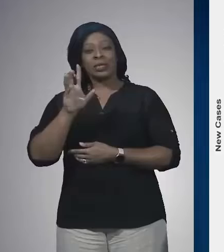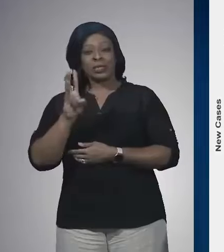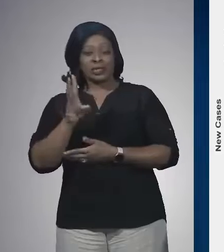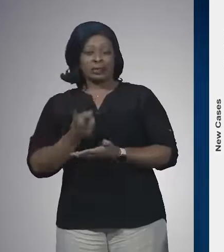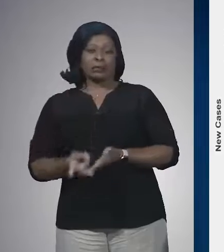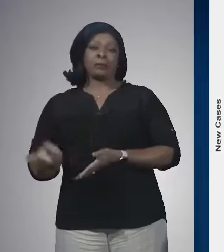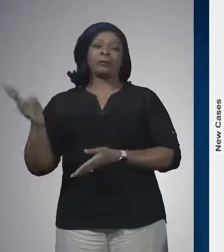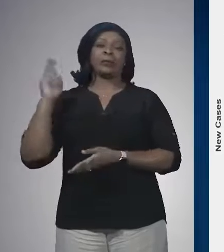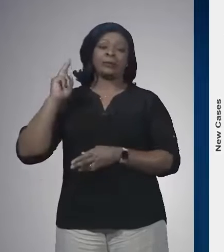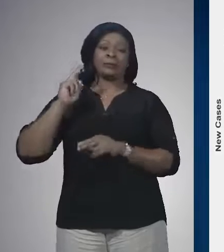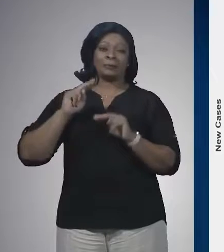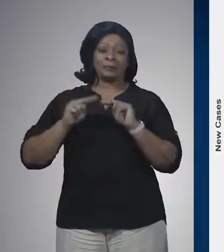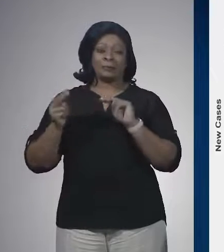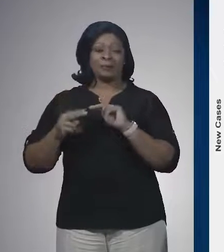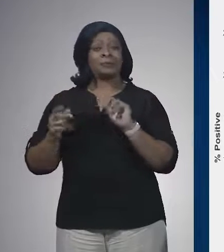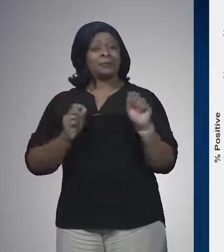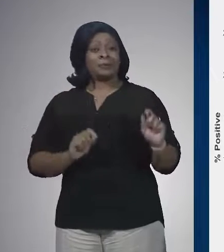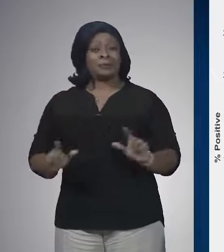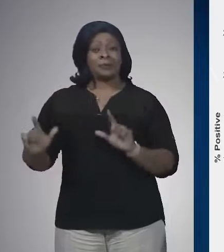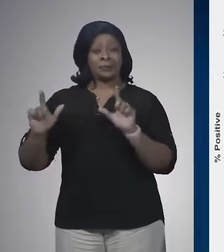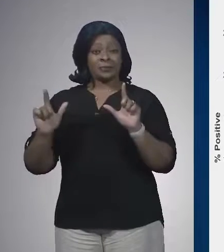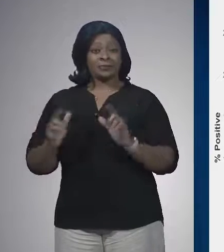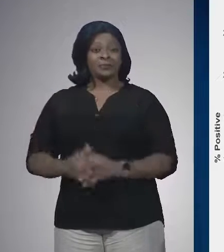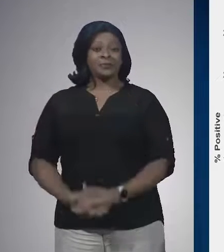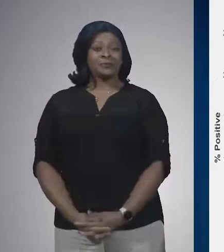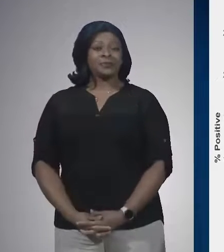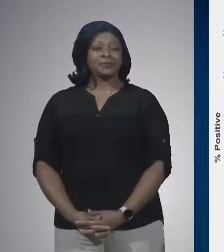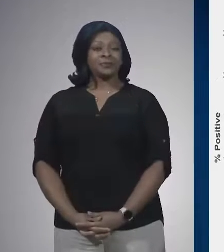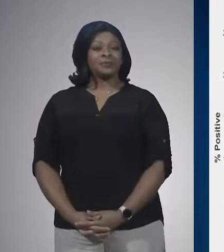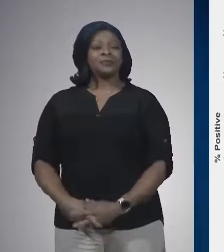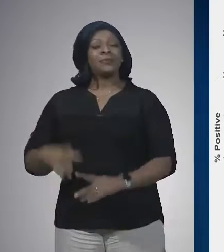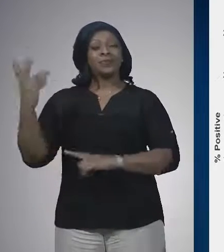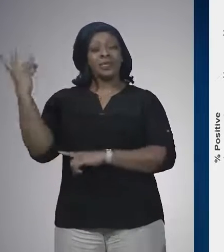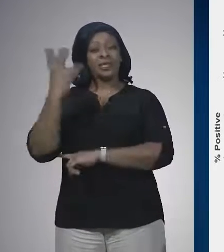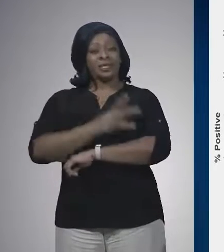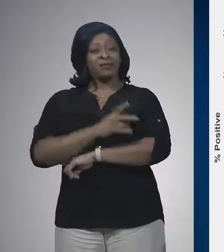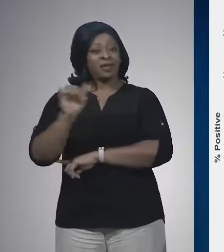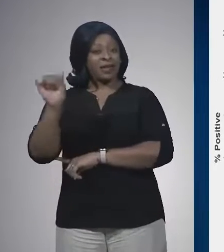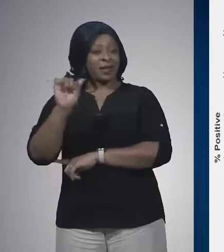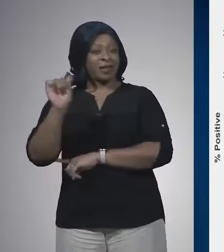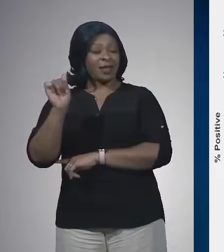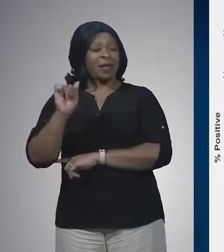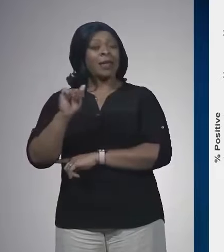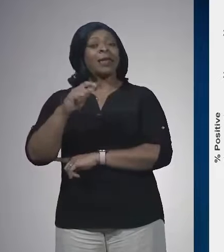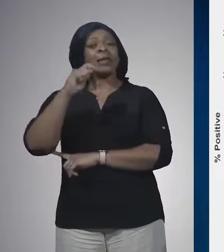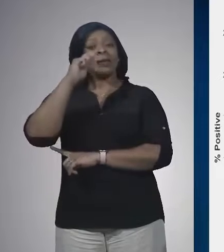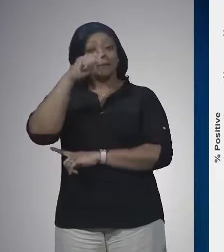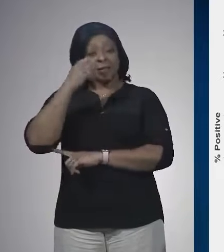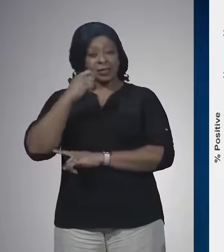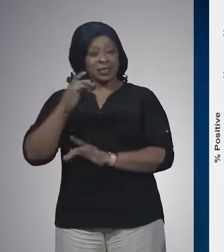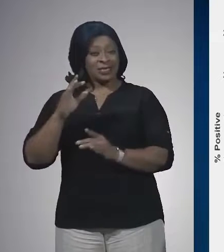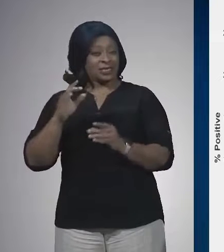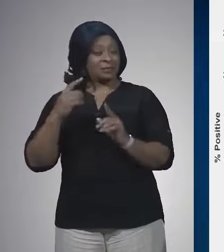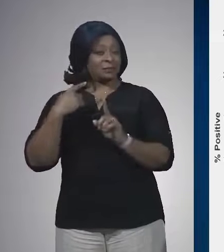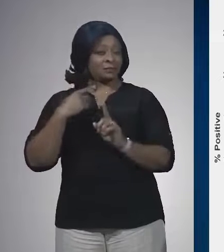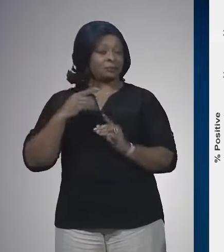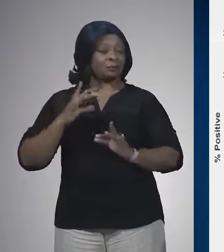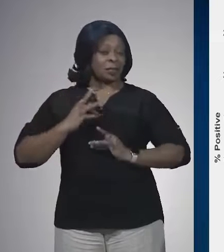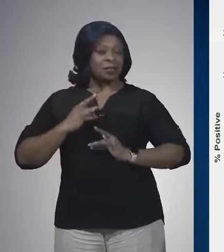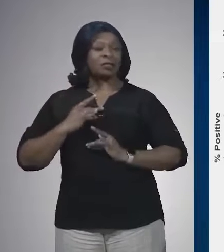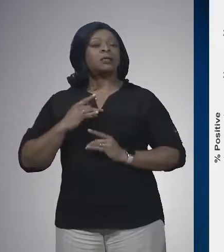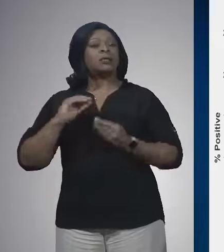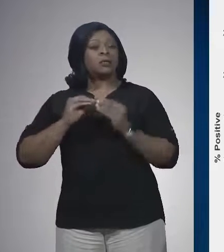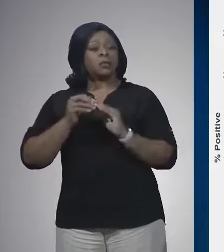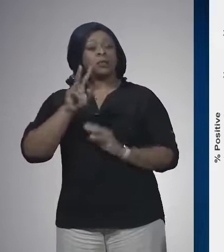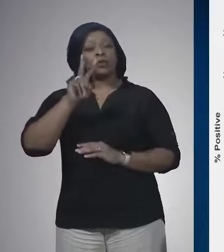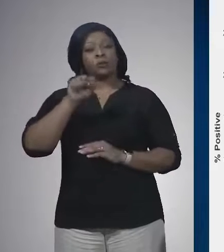2 weeks ago. Next slide. The 7-day average test positivity rate is now 2.8%, which